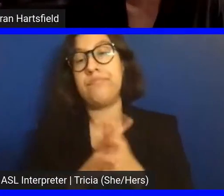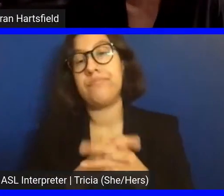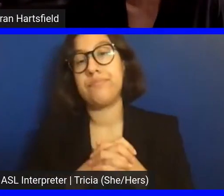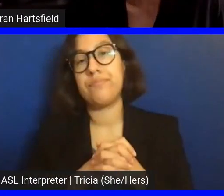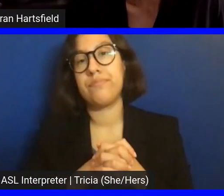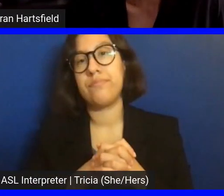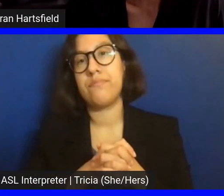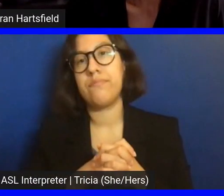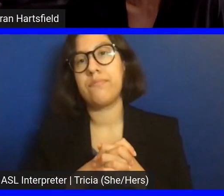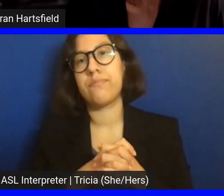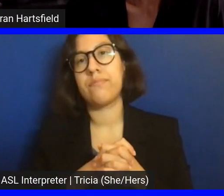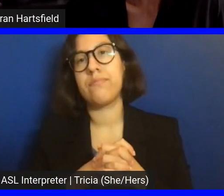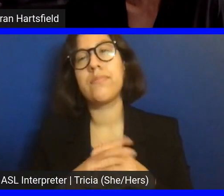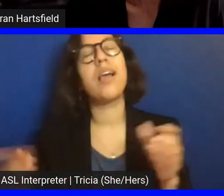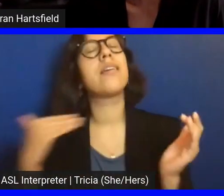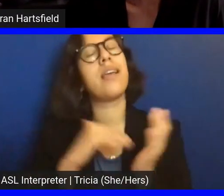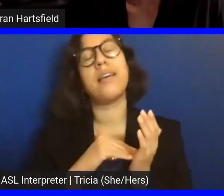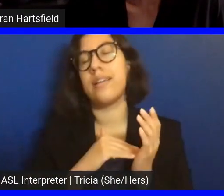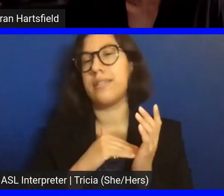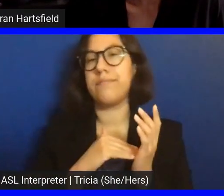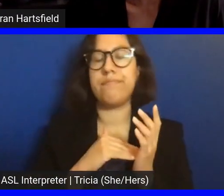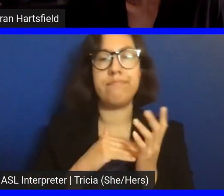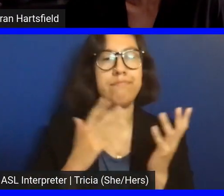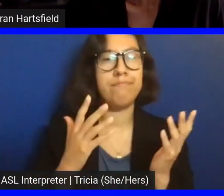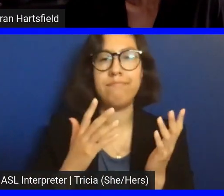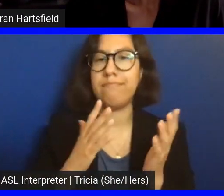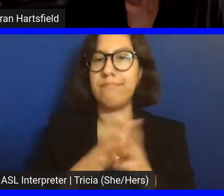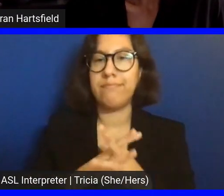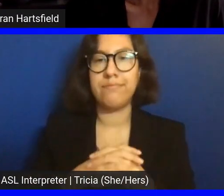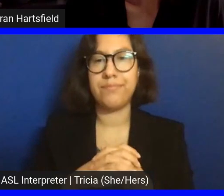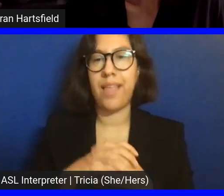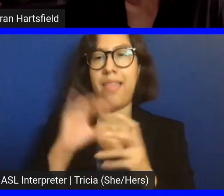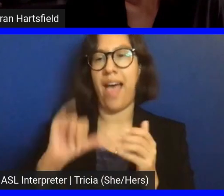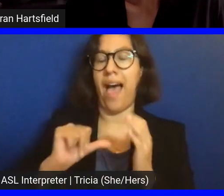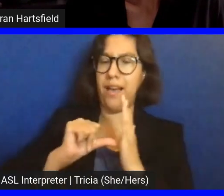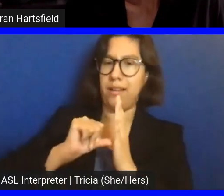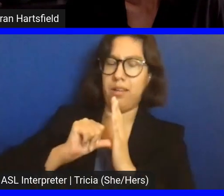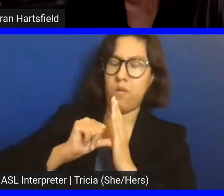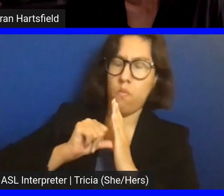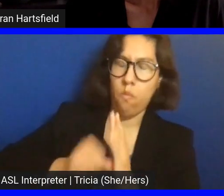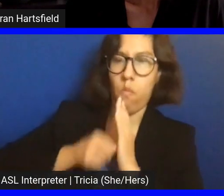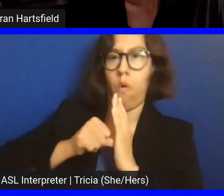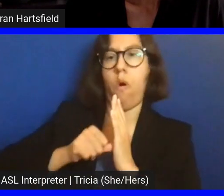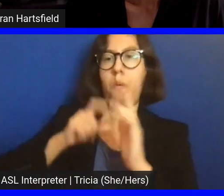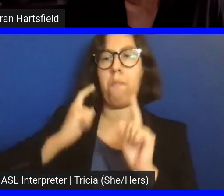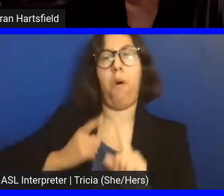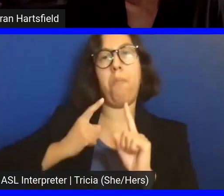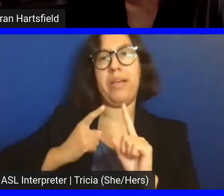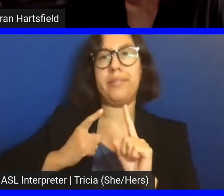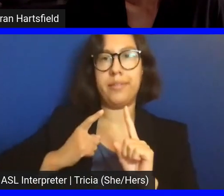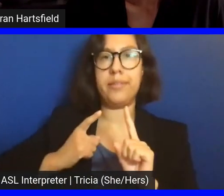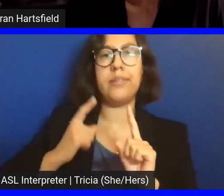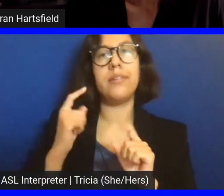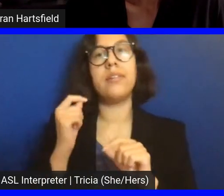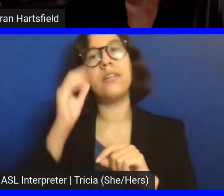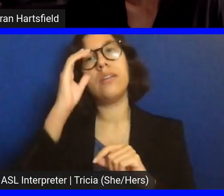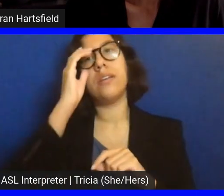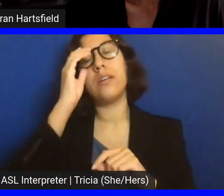where I think, again, being in that inflection point, we've reached this